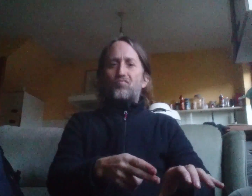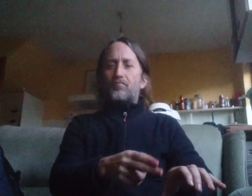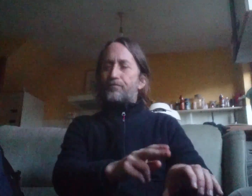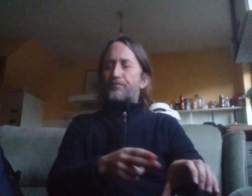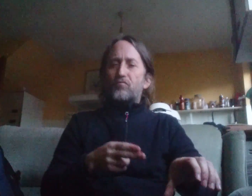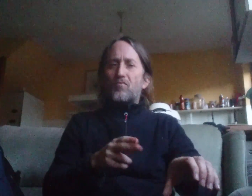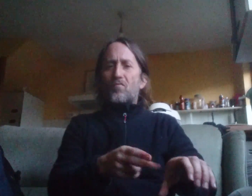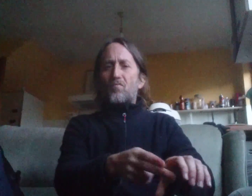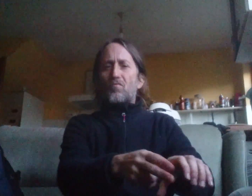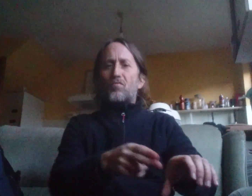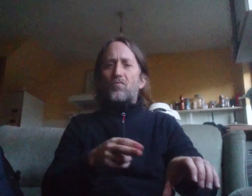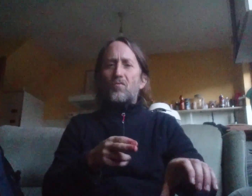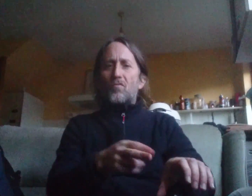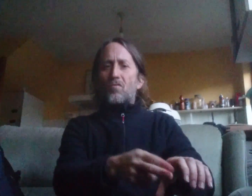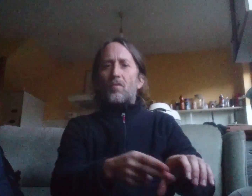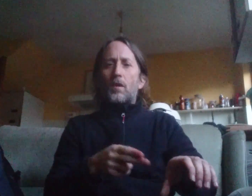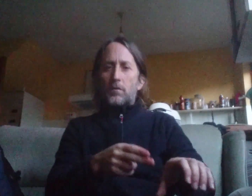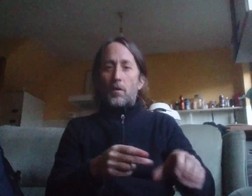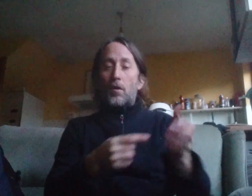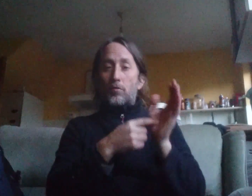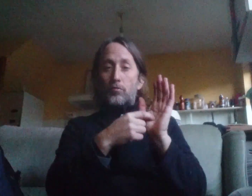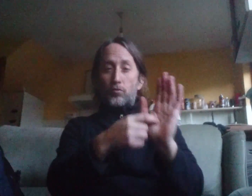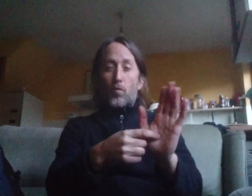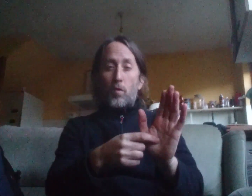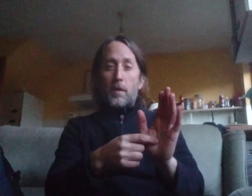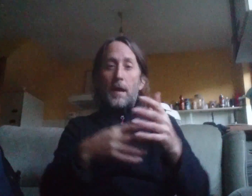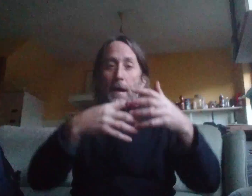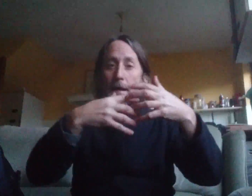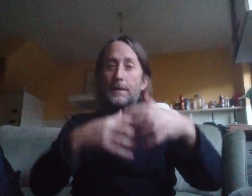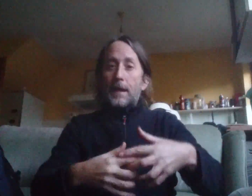technological features exceeds the demand of the situation.